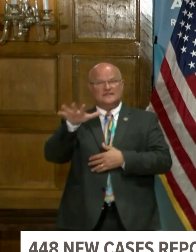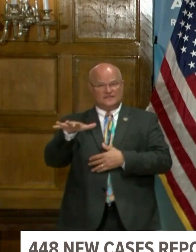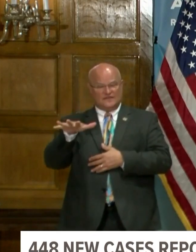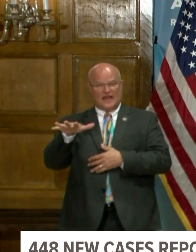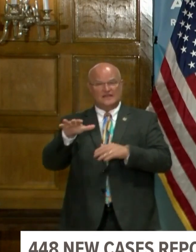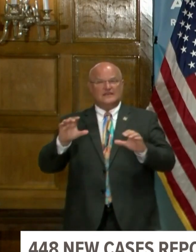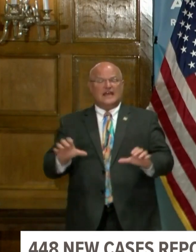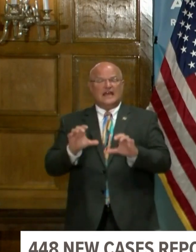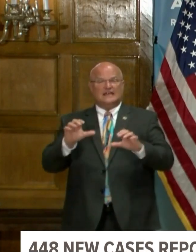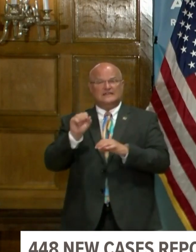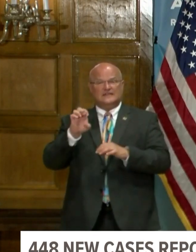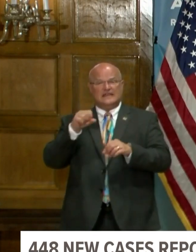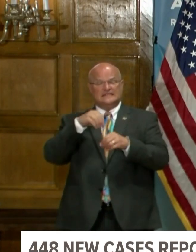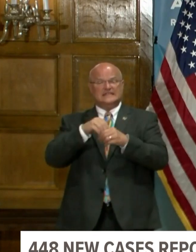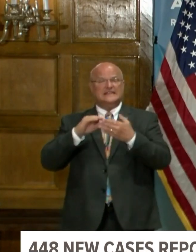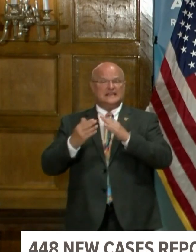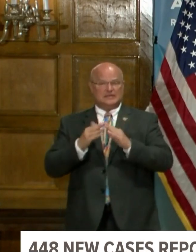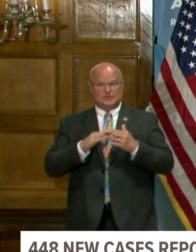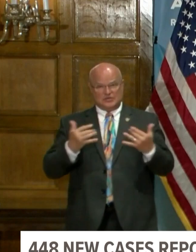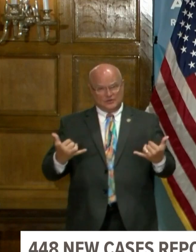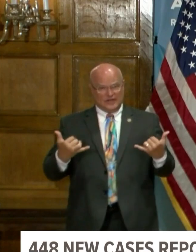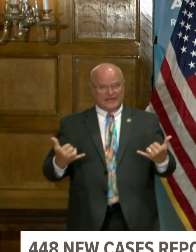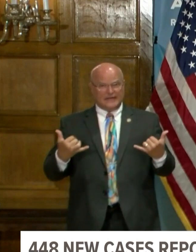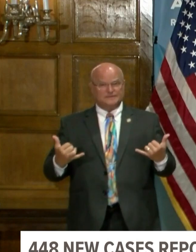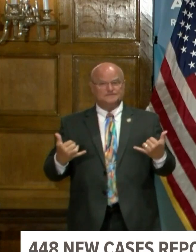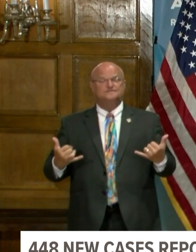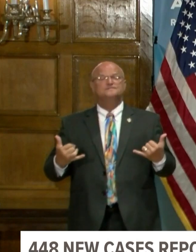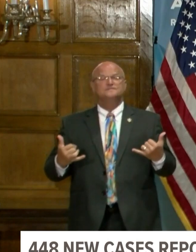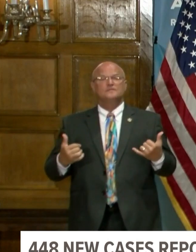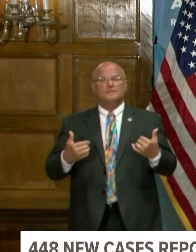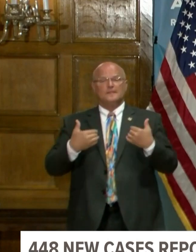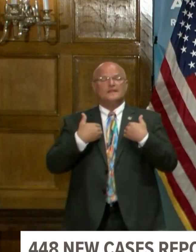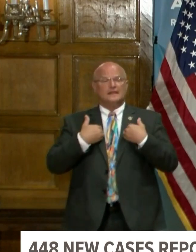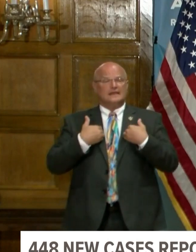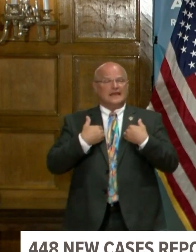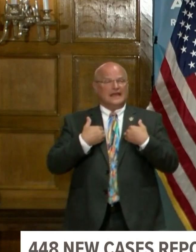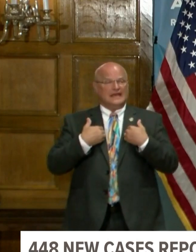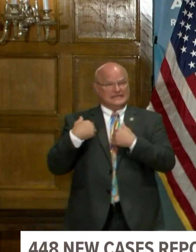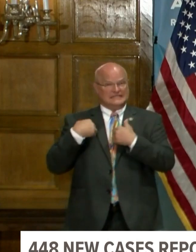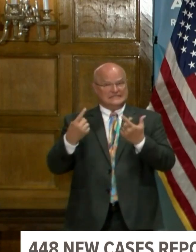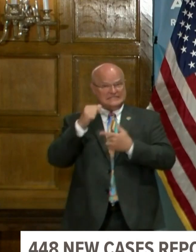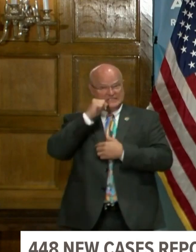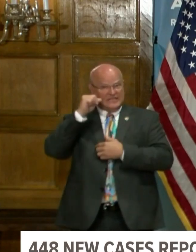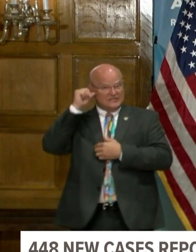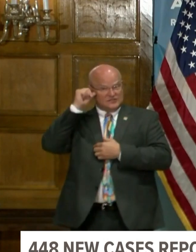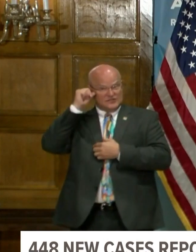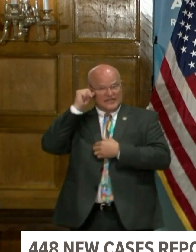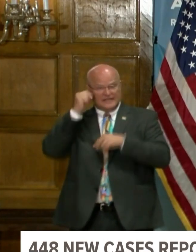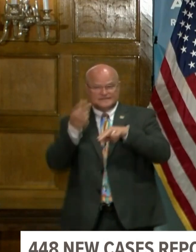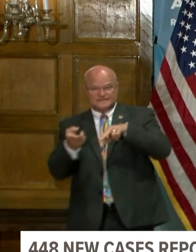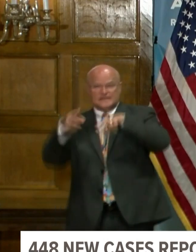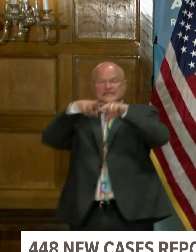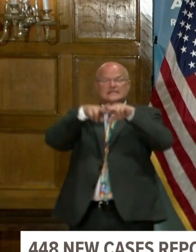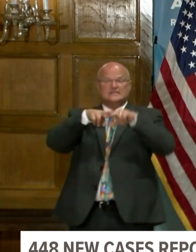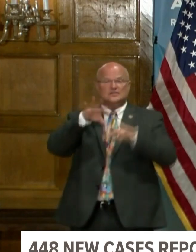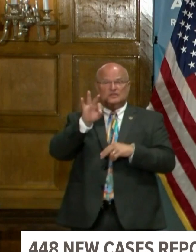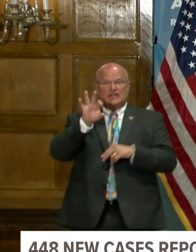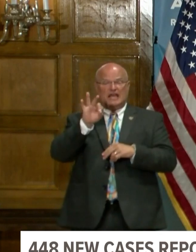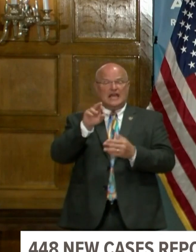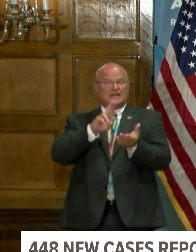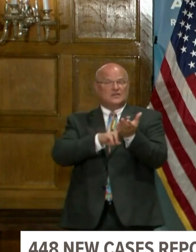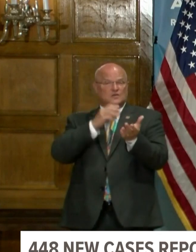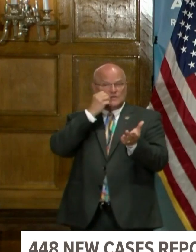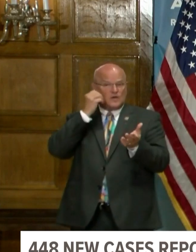2,955 active cases in the community. We have had, since yesterday, an additional 9 nursing